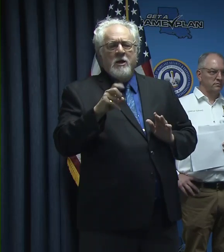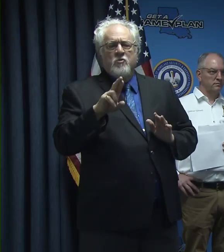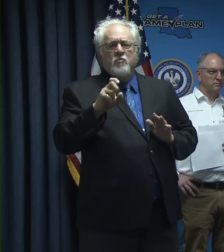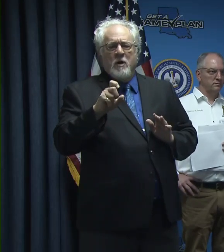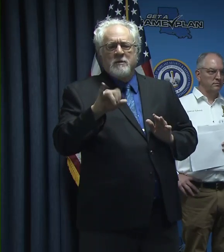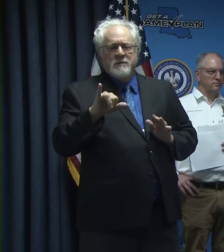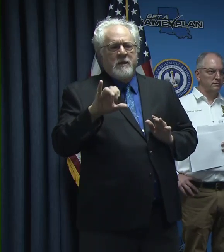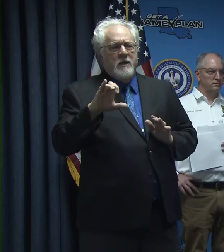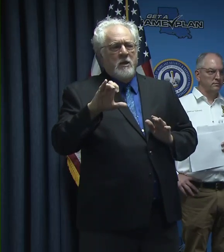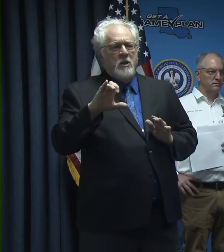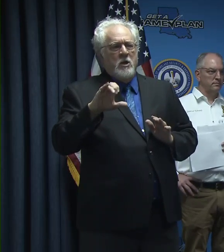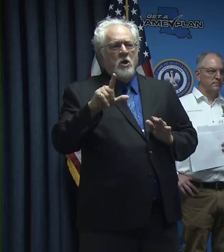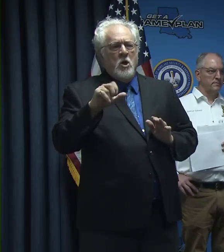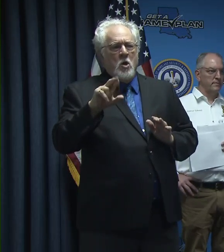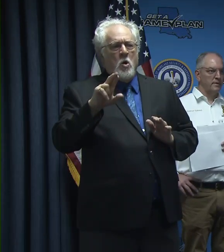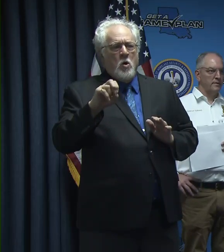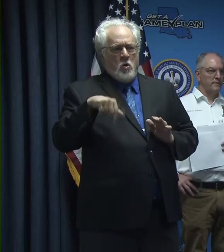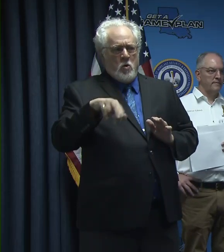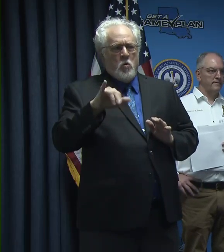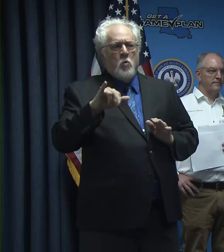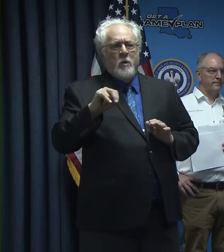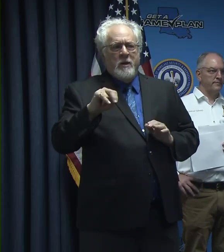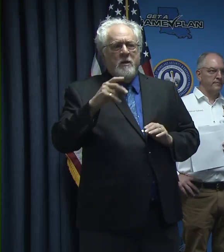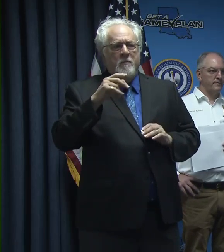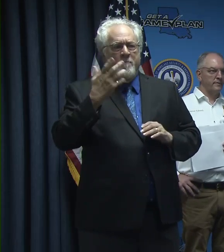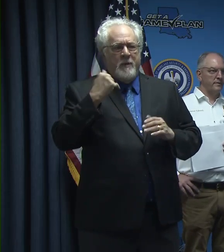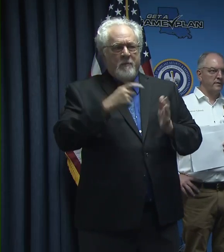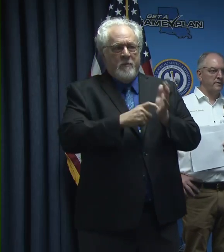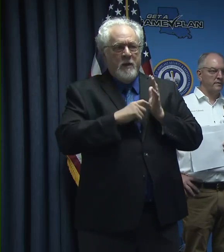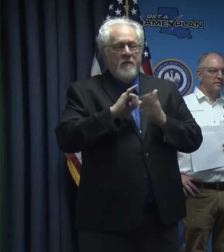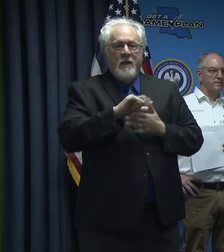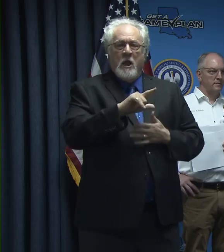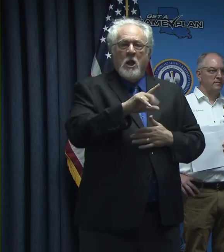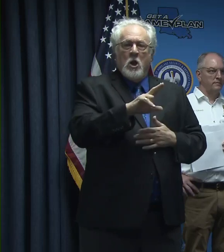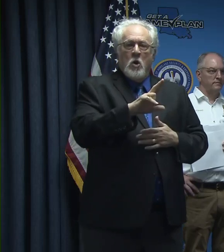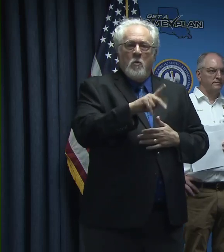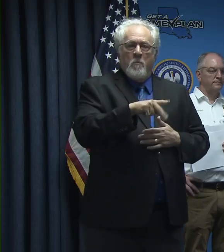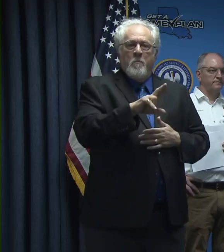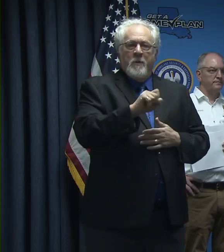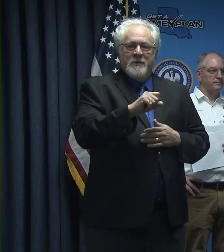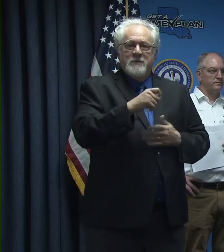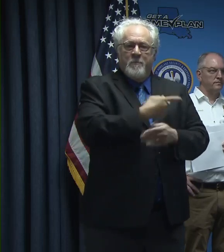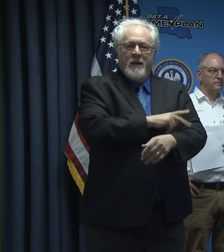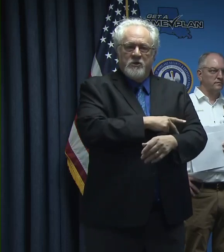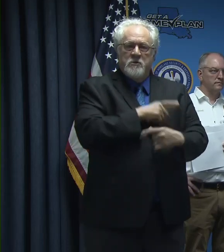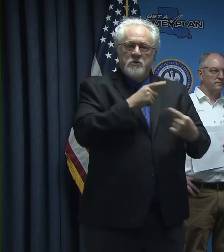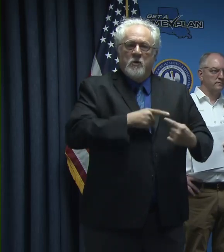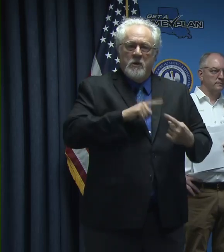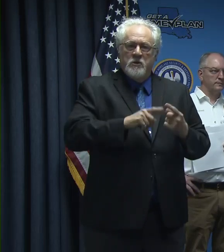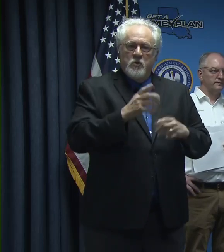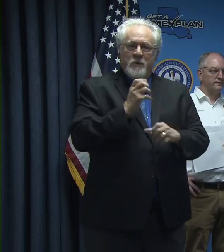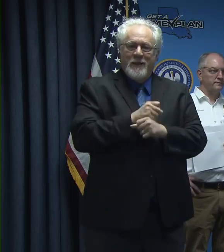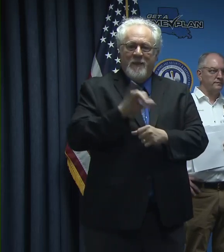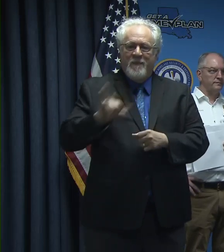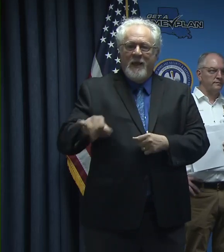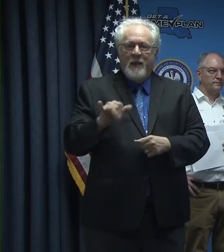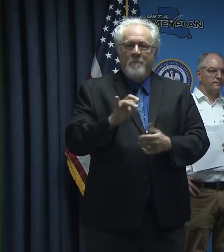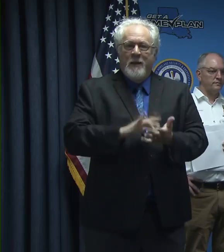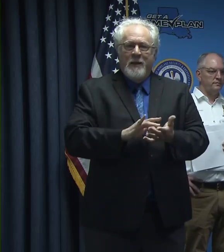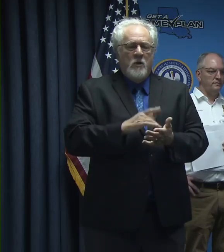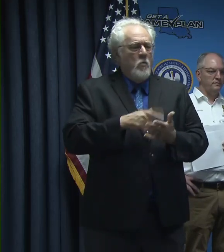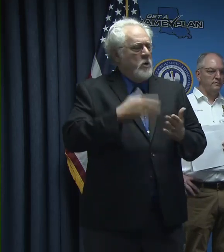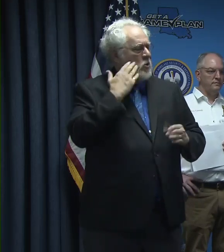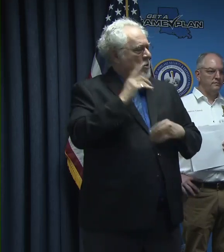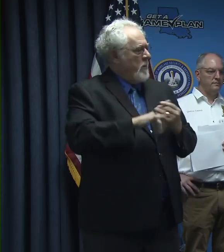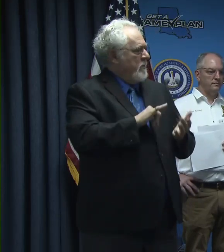hydroxychloroquine has become so much in demand for COVID patients, that lupus patients who deal with them are struggling to get the medication. What do you know about